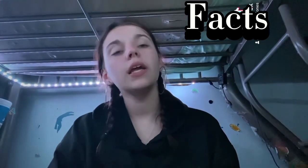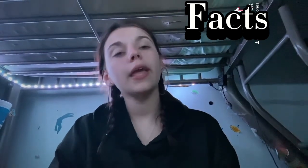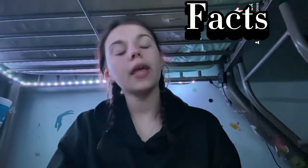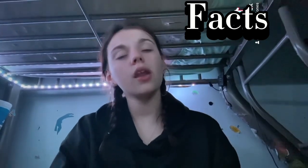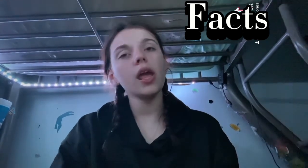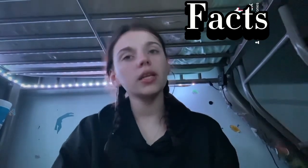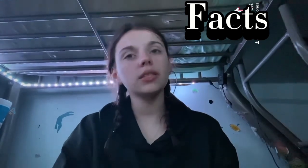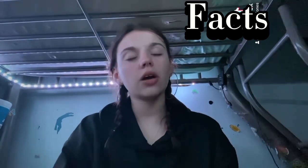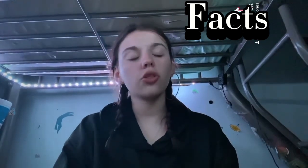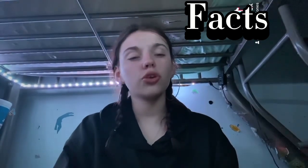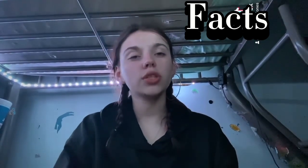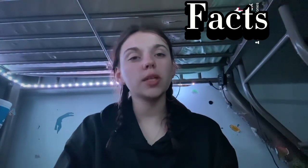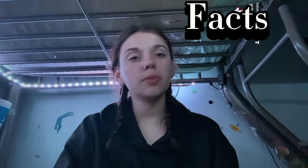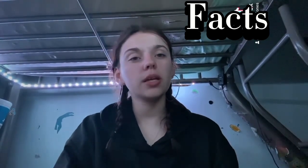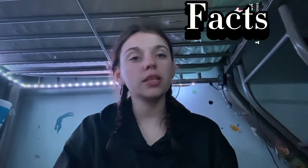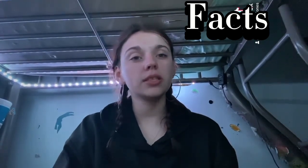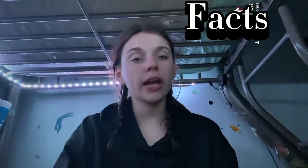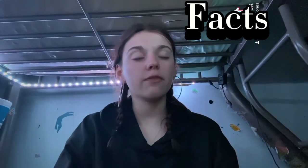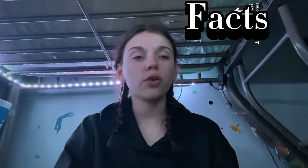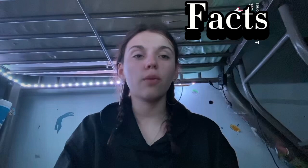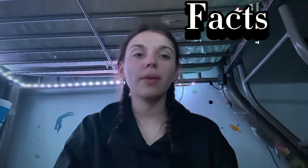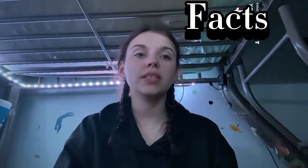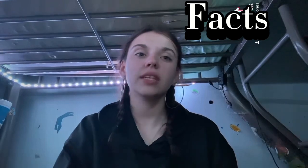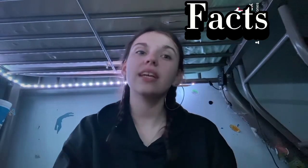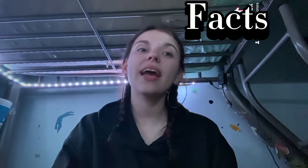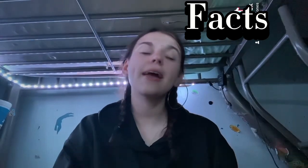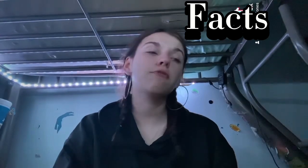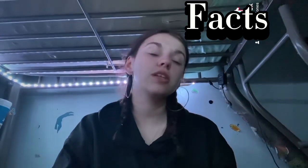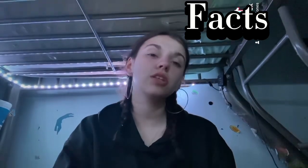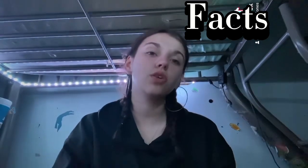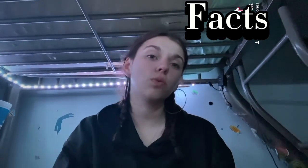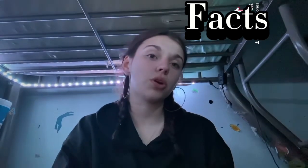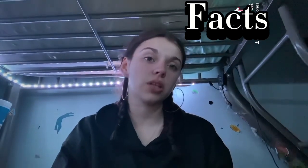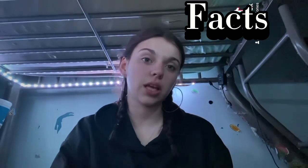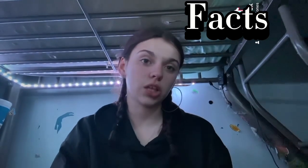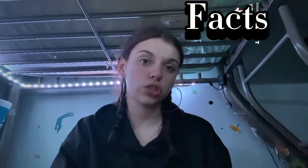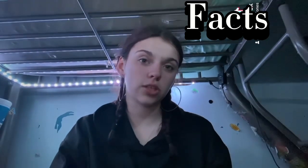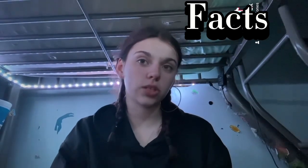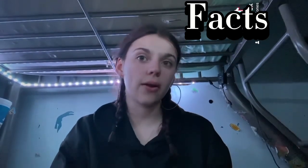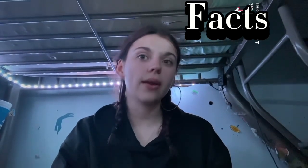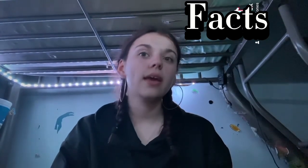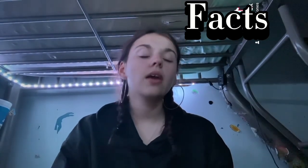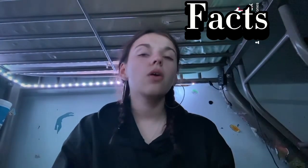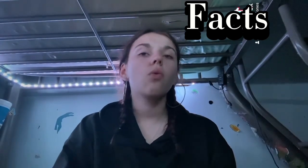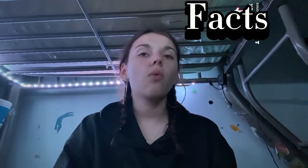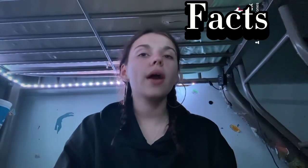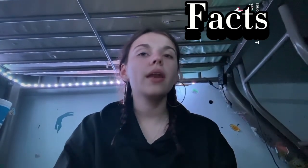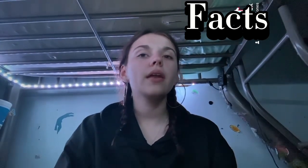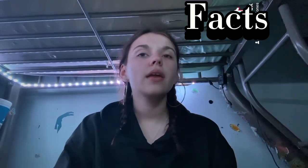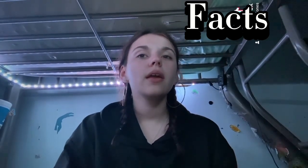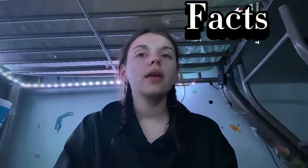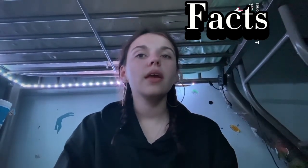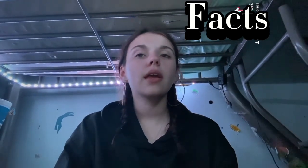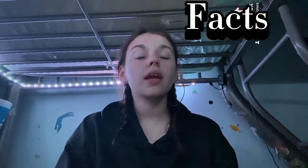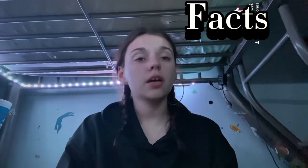In ASL, there's going to be a sign for basically every single word in the English dictionary. When it comes